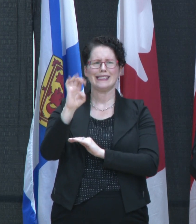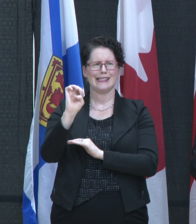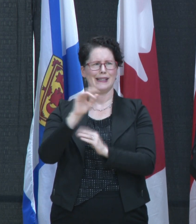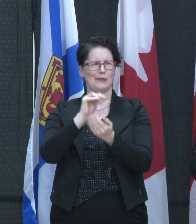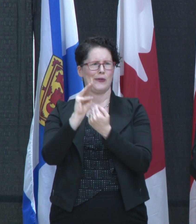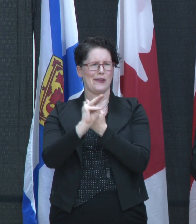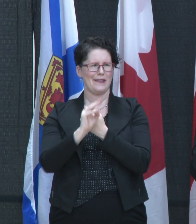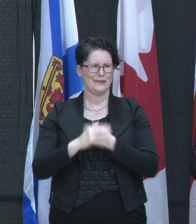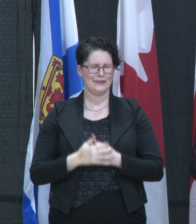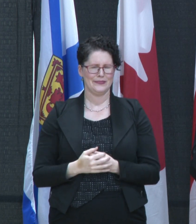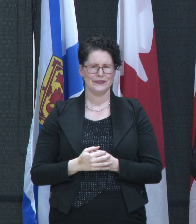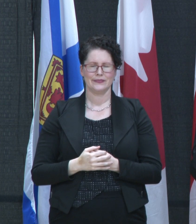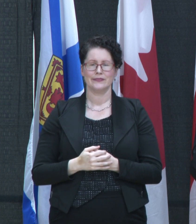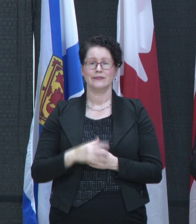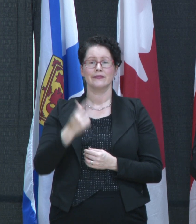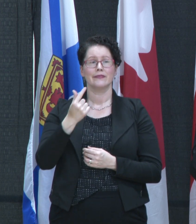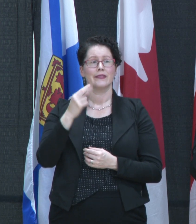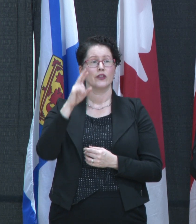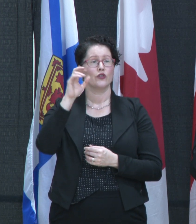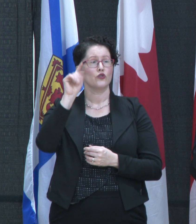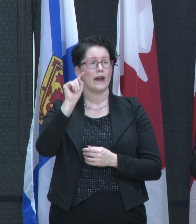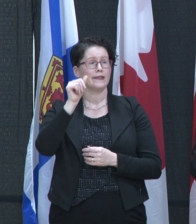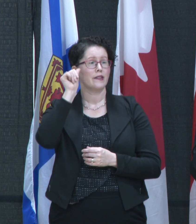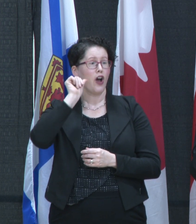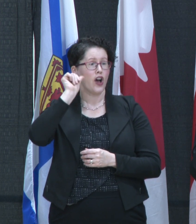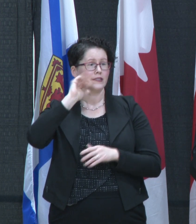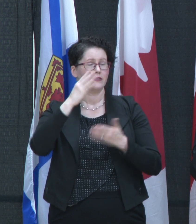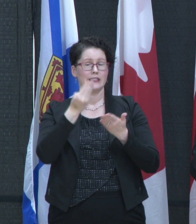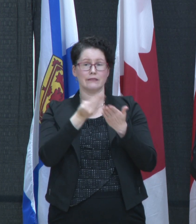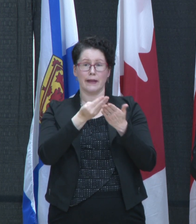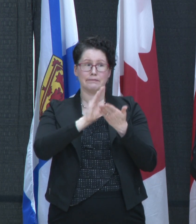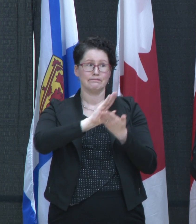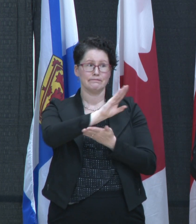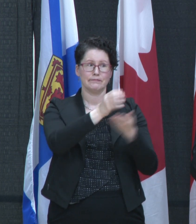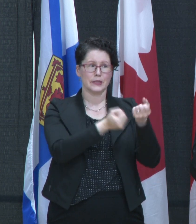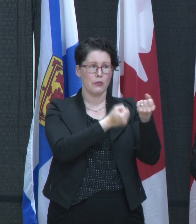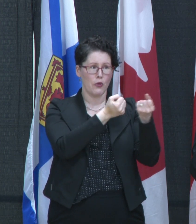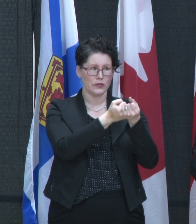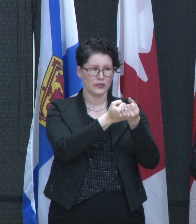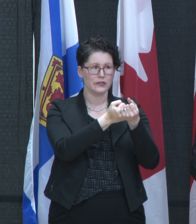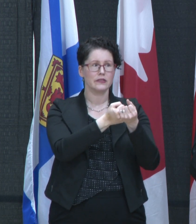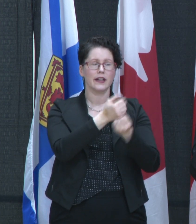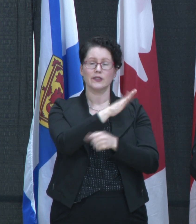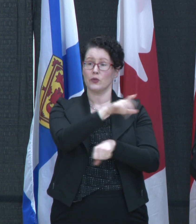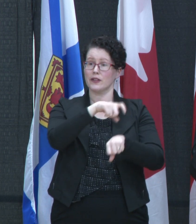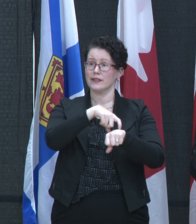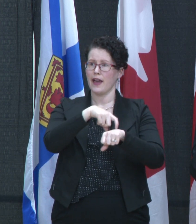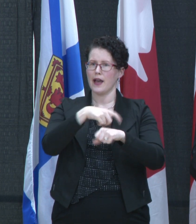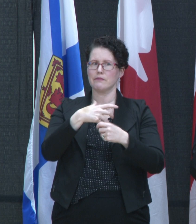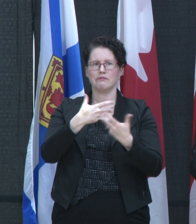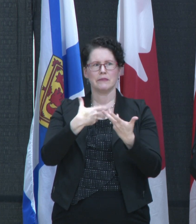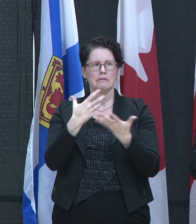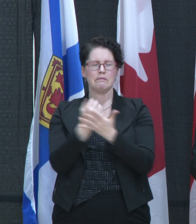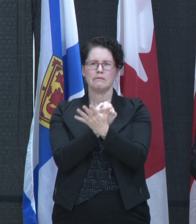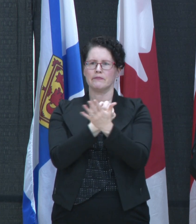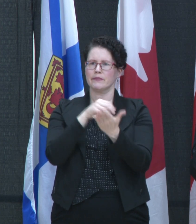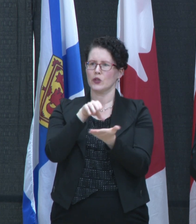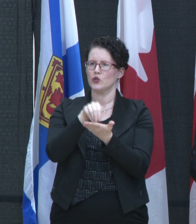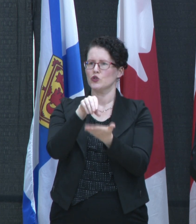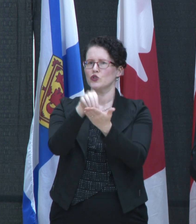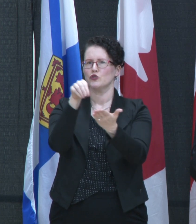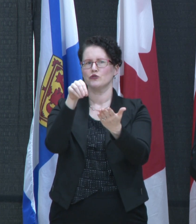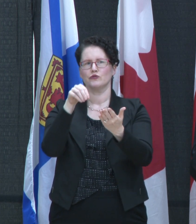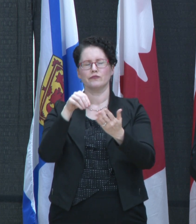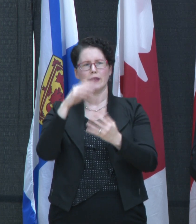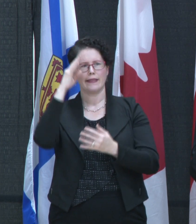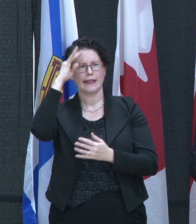financial support from her great aunt, Joni was able to invest her time in developing effective communication skills, mastering theory of child